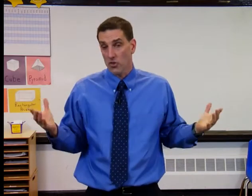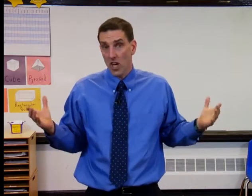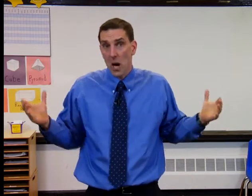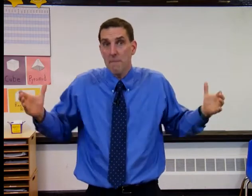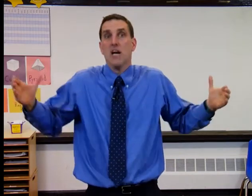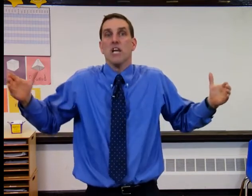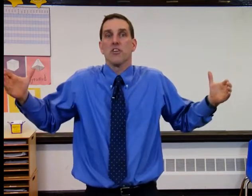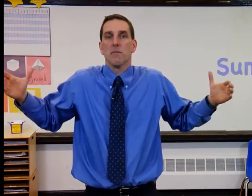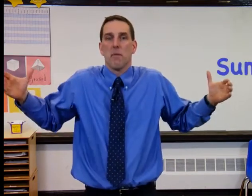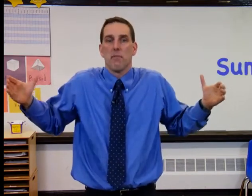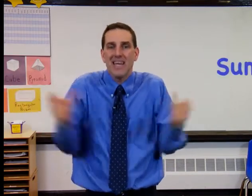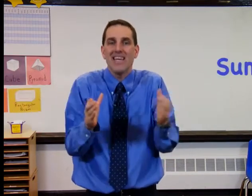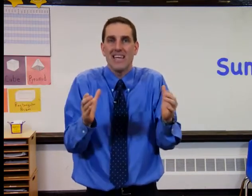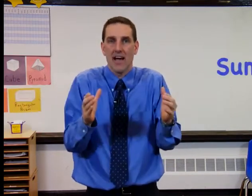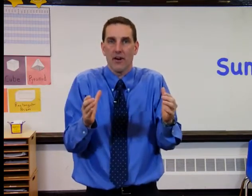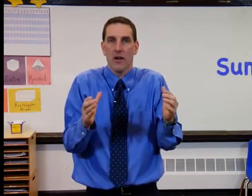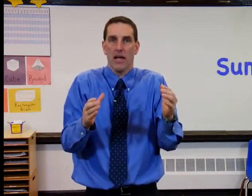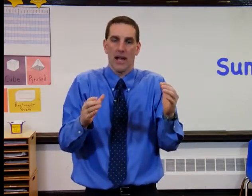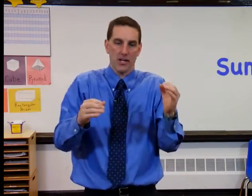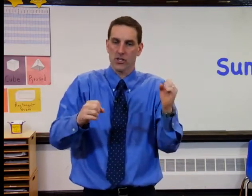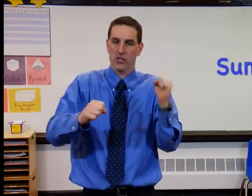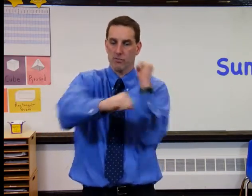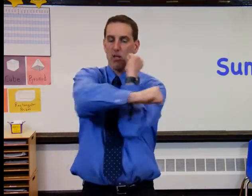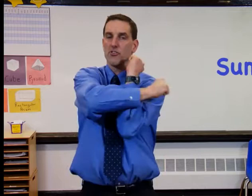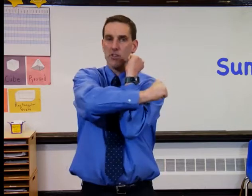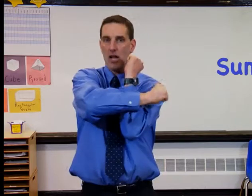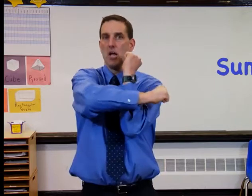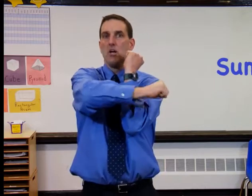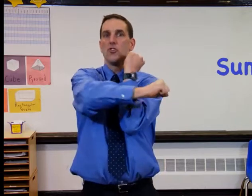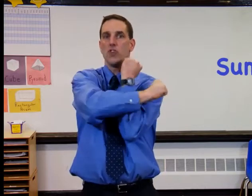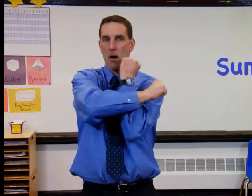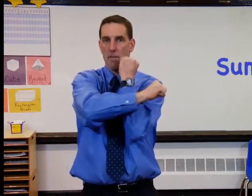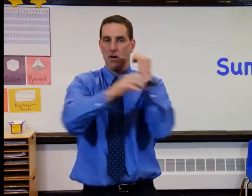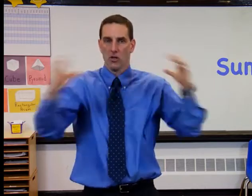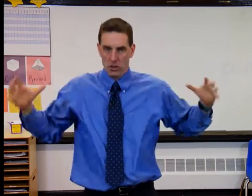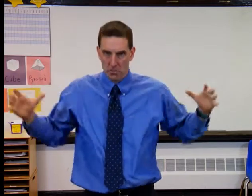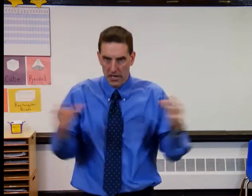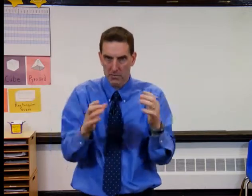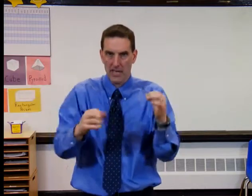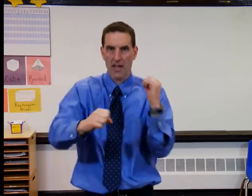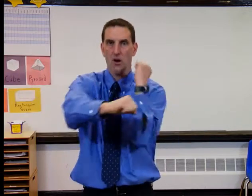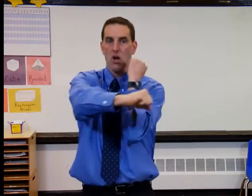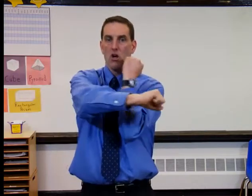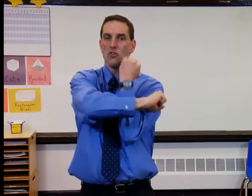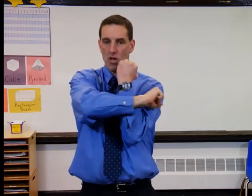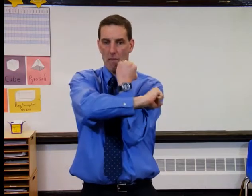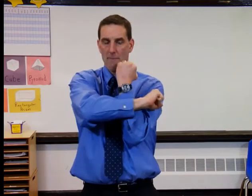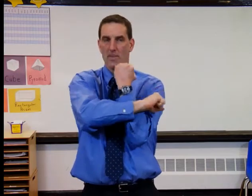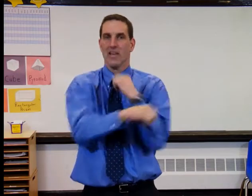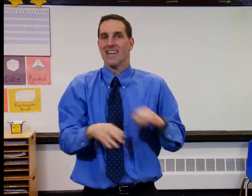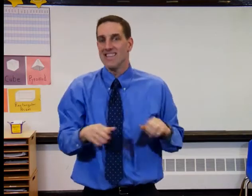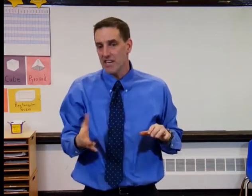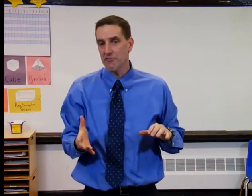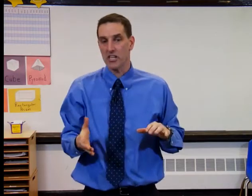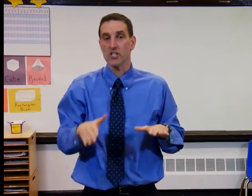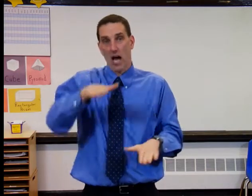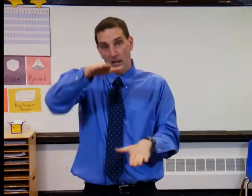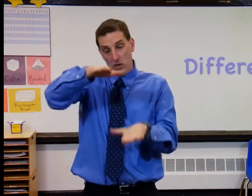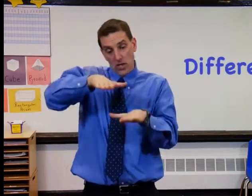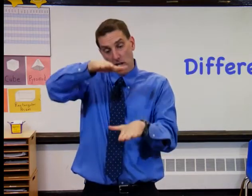sum, you think about bringing together, and I usually use the plus sign, summed. So you bring them together, sum. Difference, I usually go like